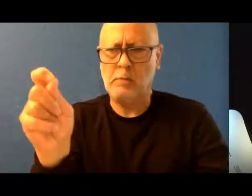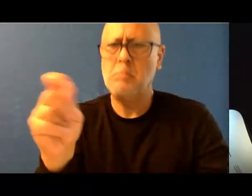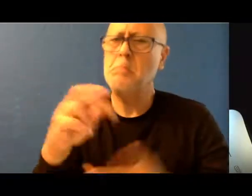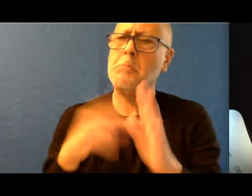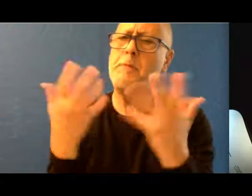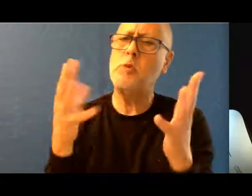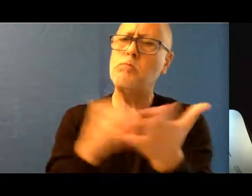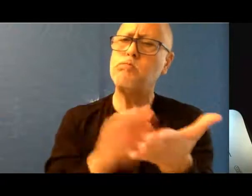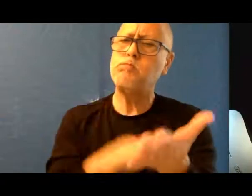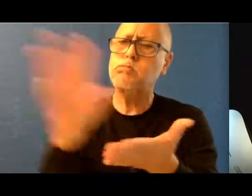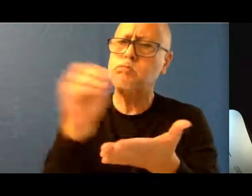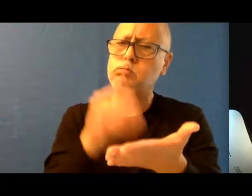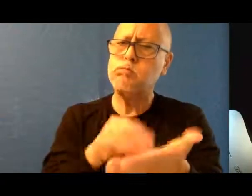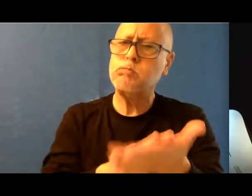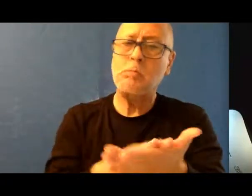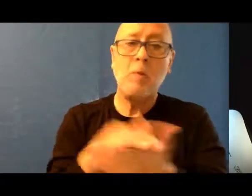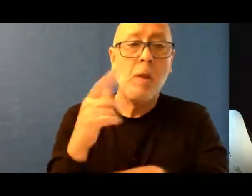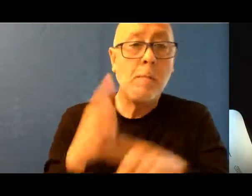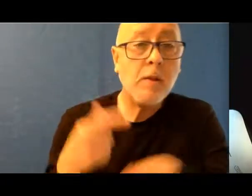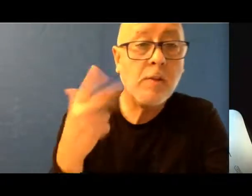Plus 3x